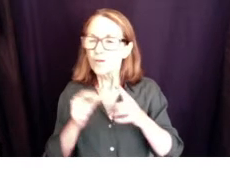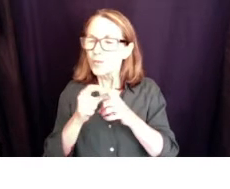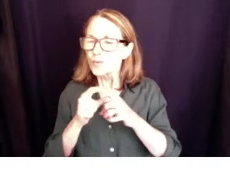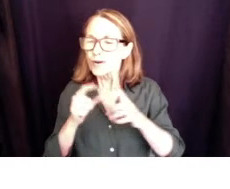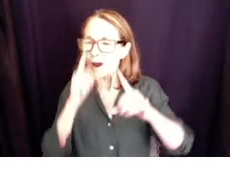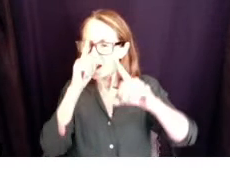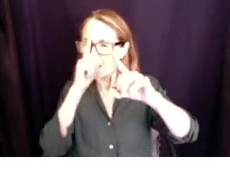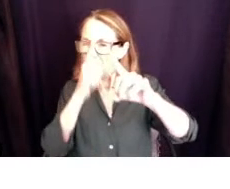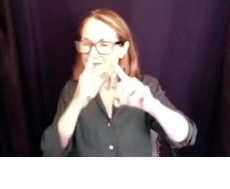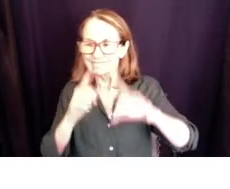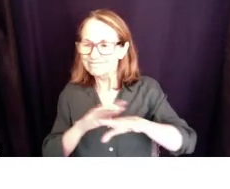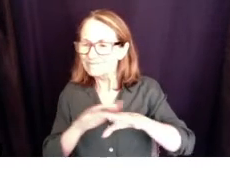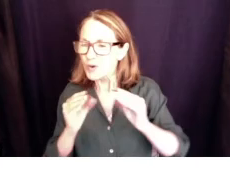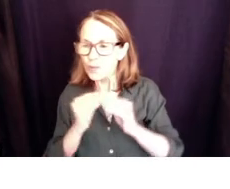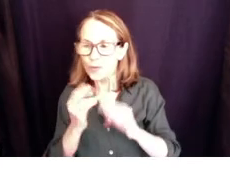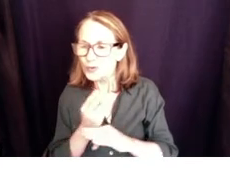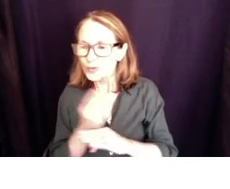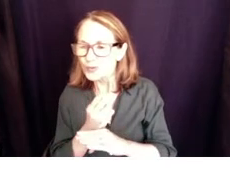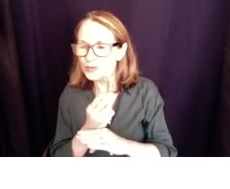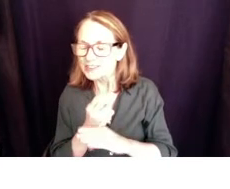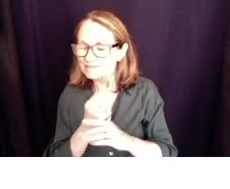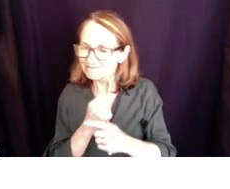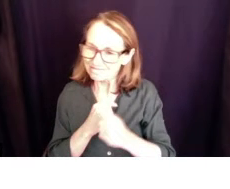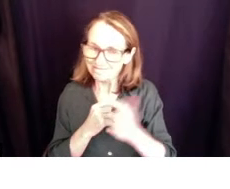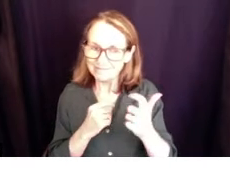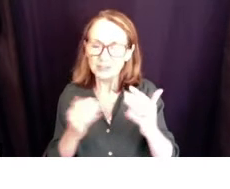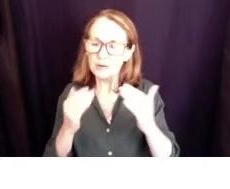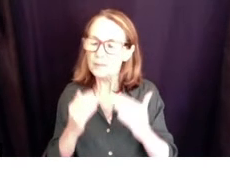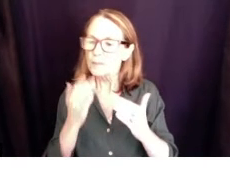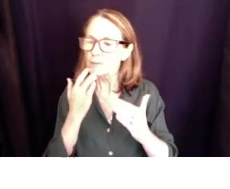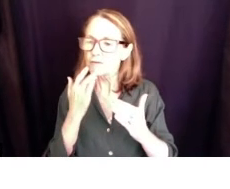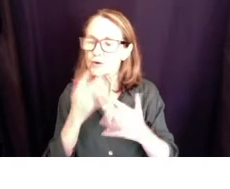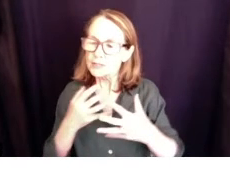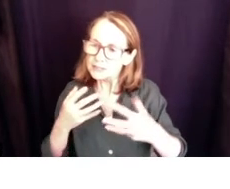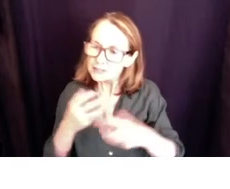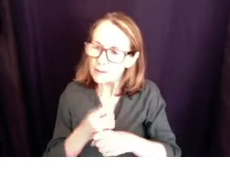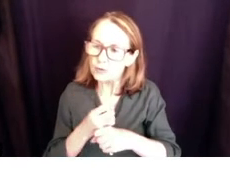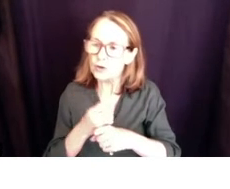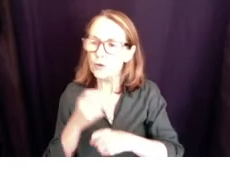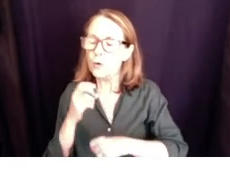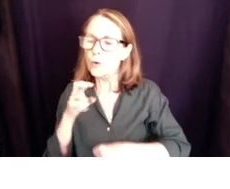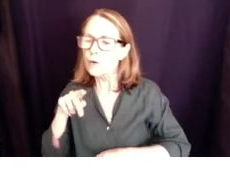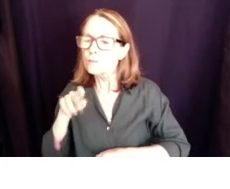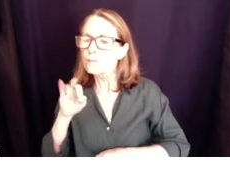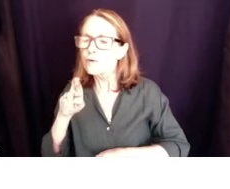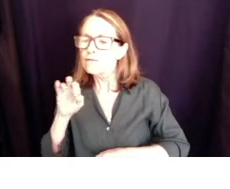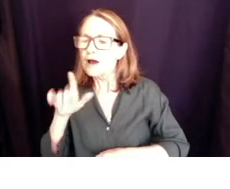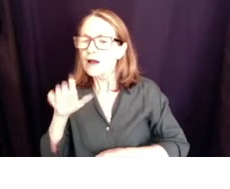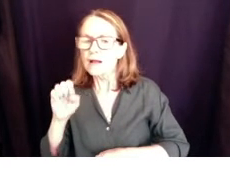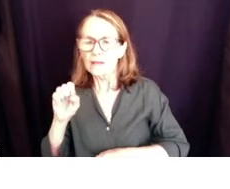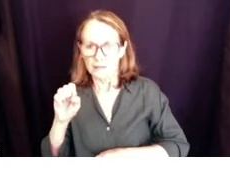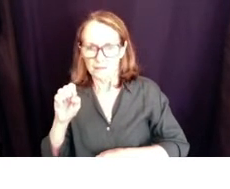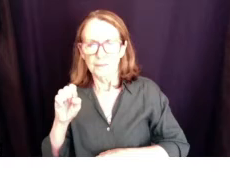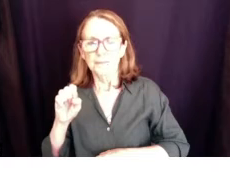And objective is no longer used. The profile is summary, or